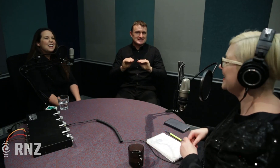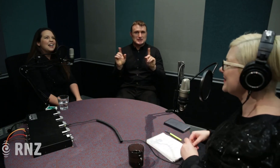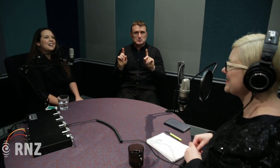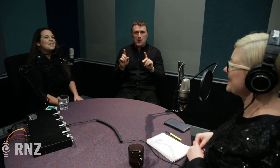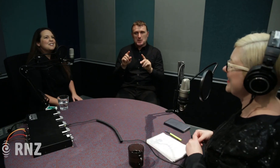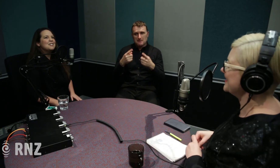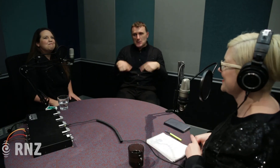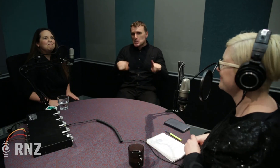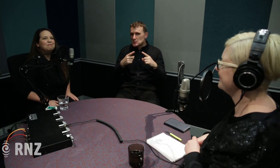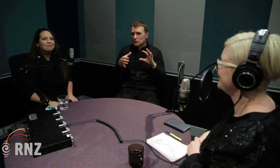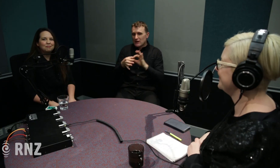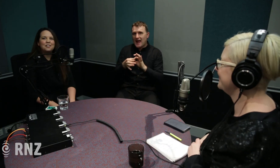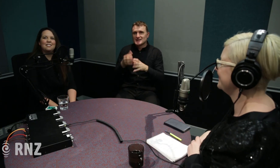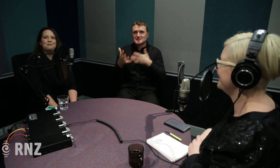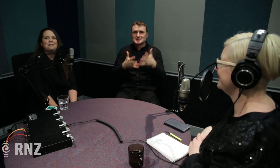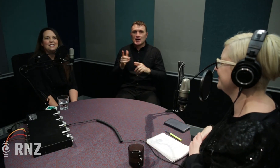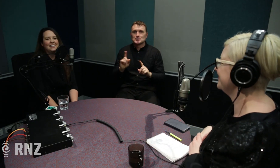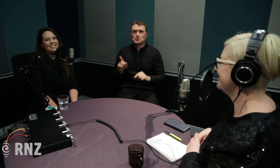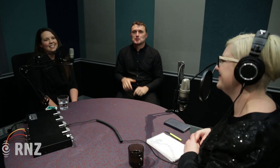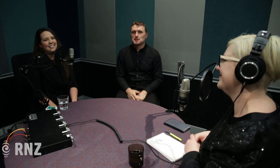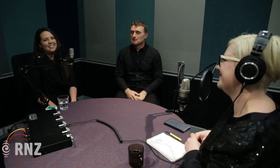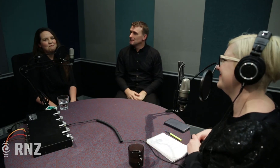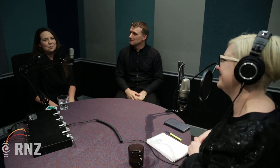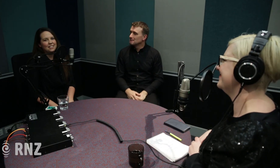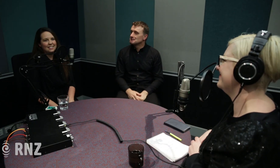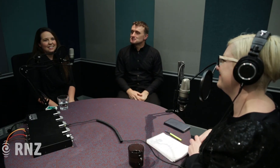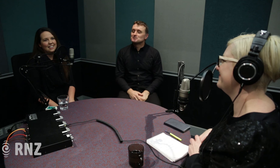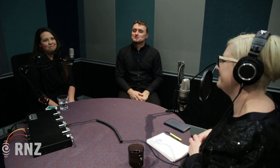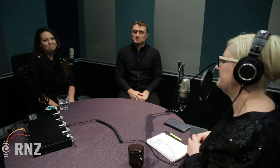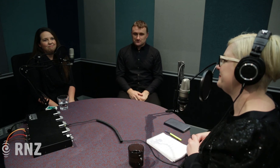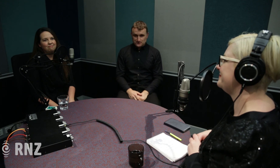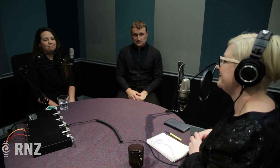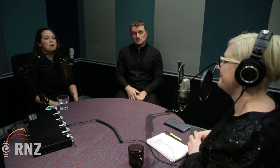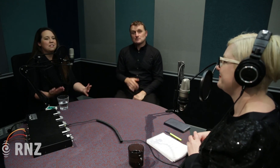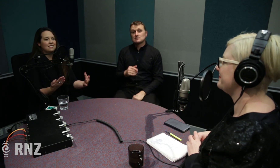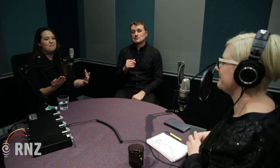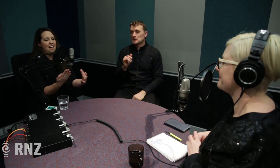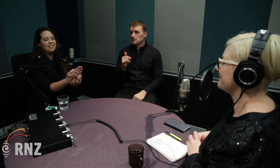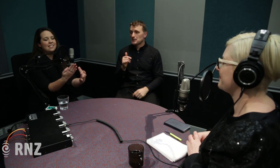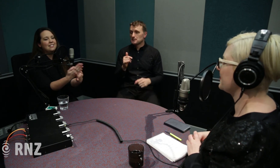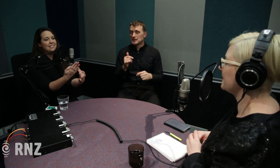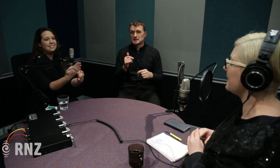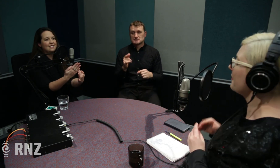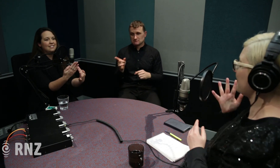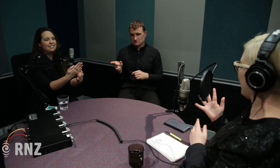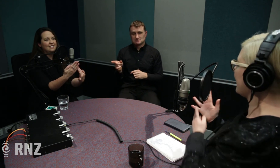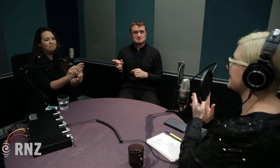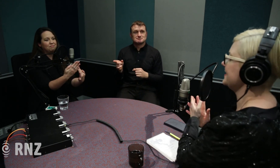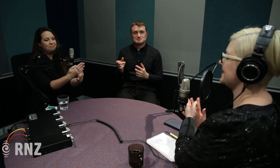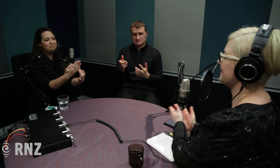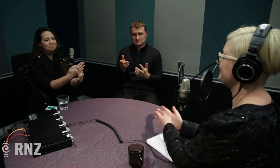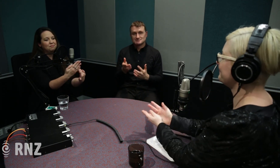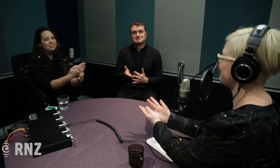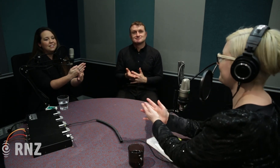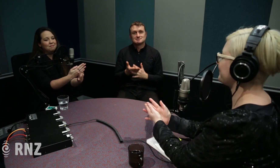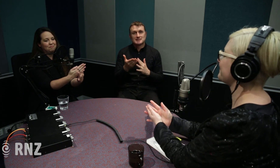world. What's something else? What else might be important? Probably the same for access. Yeah. Okay.